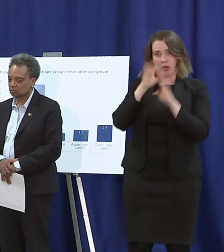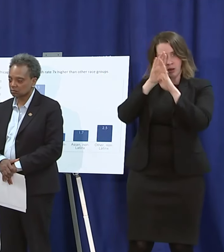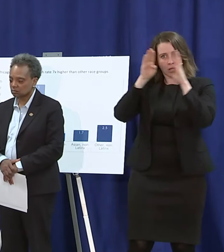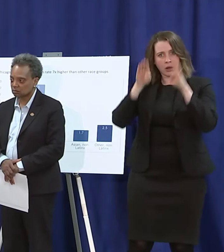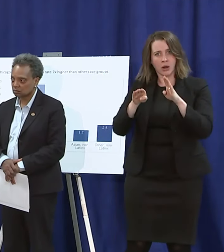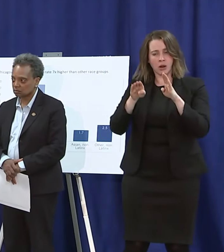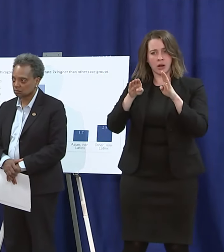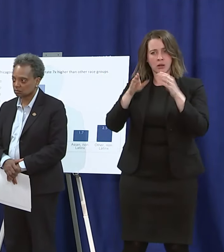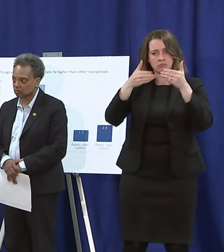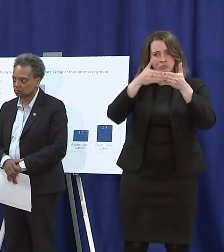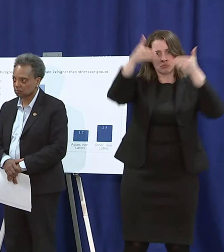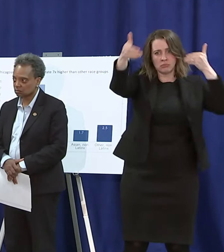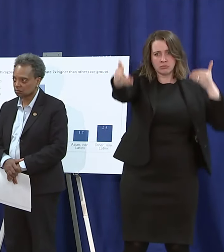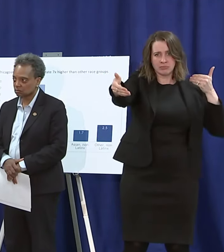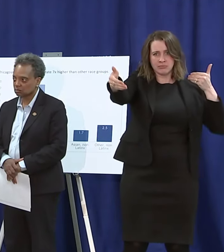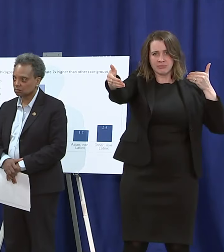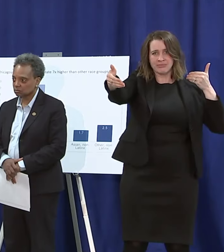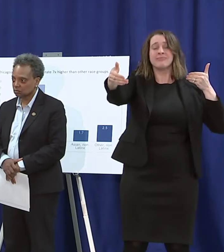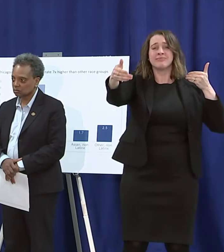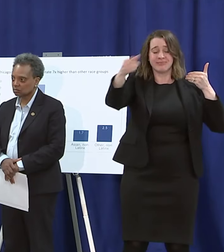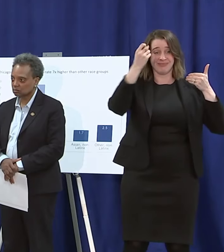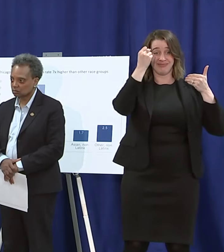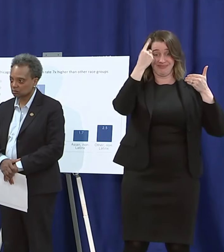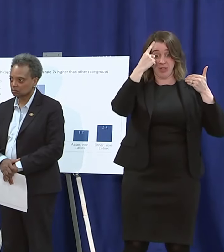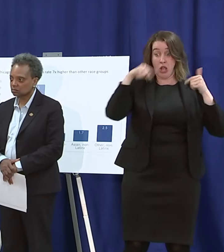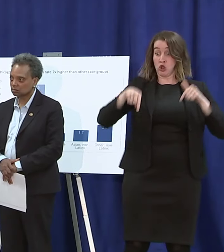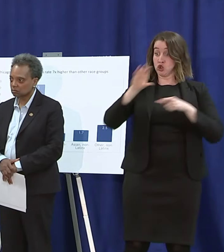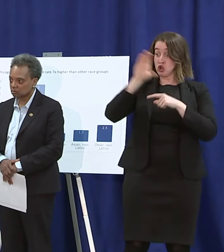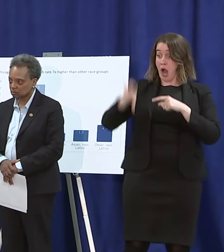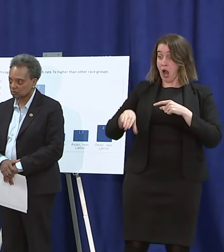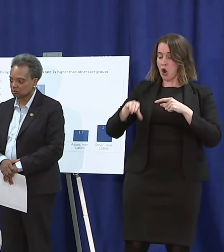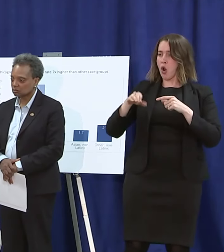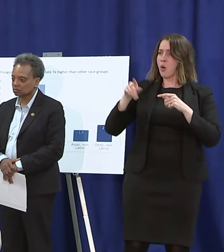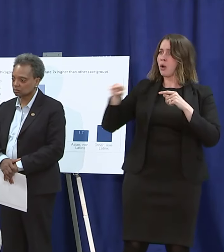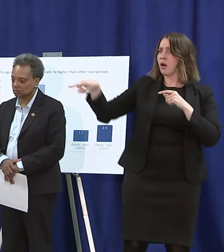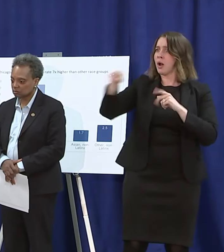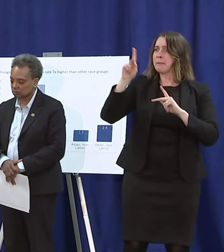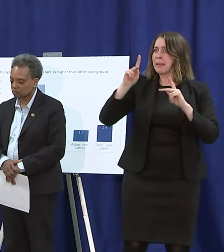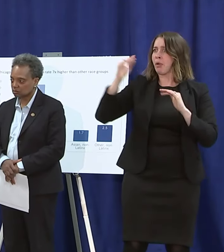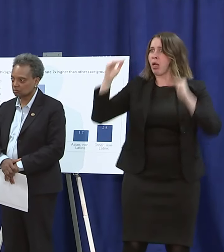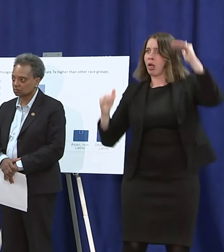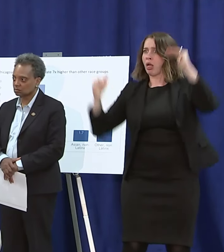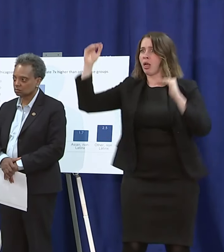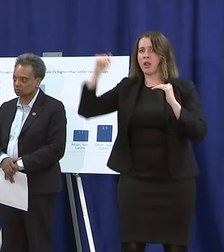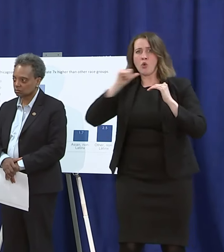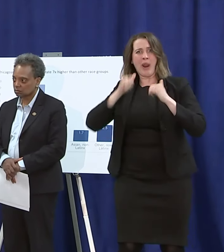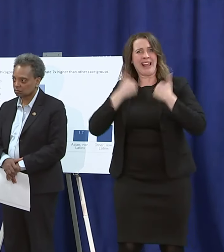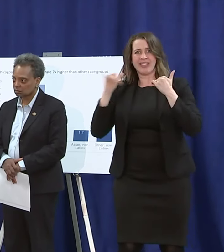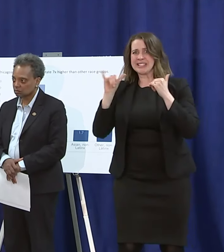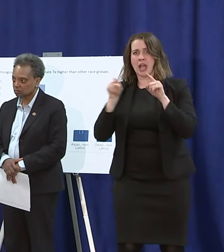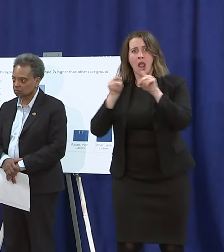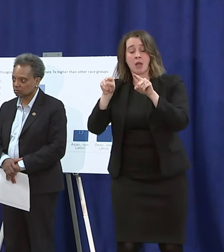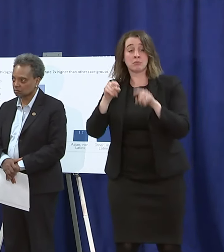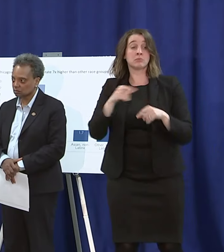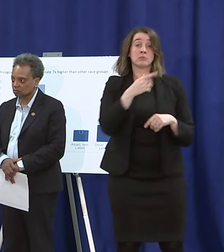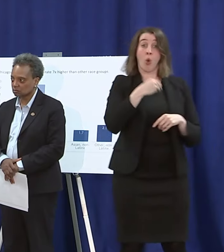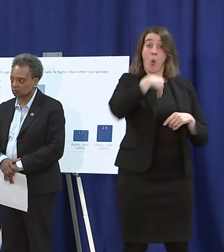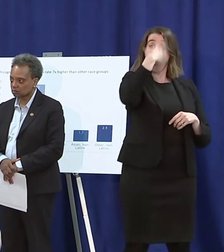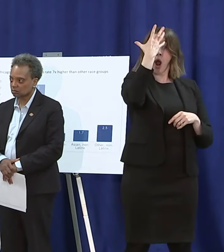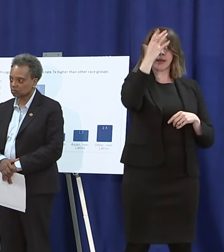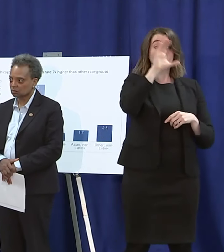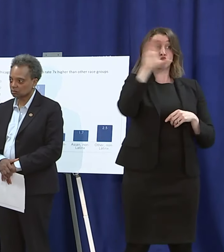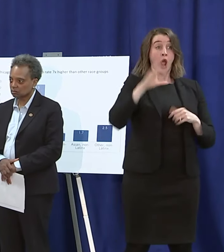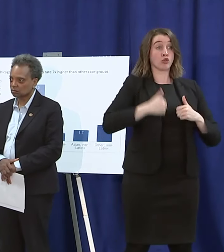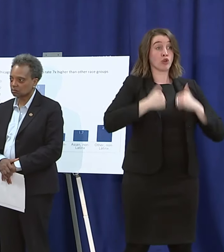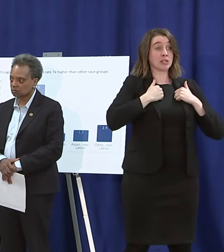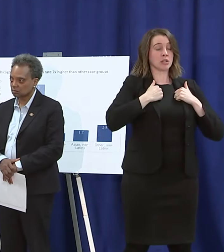8.8-year life expectancy gap that we have here in Chicago. On average, a white Chicagoan lives 8.8